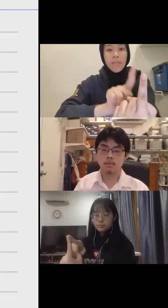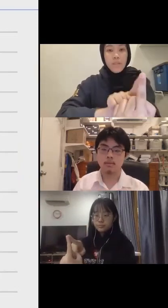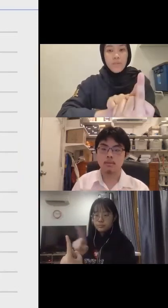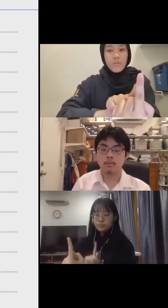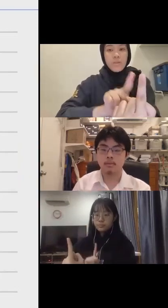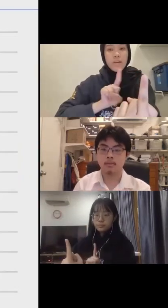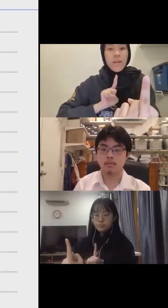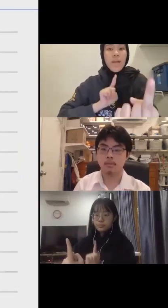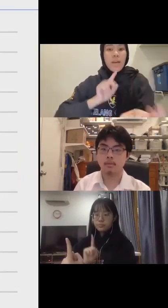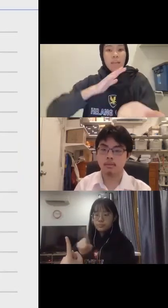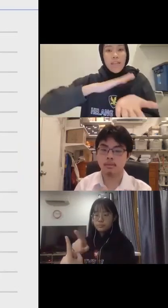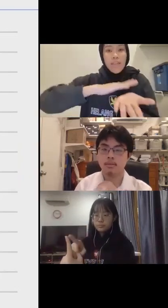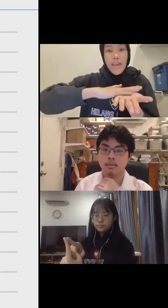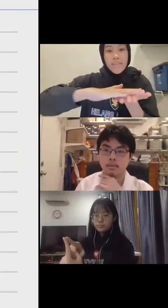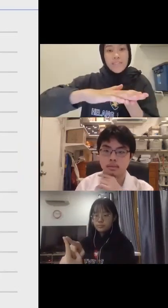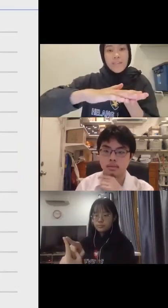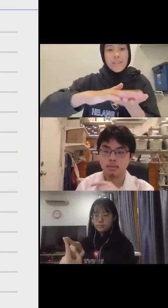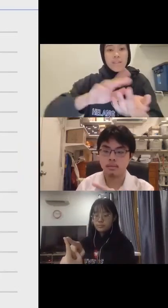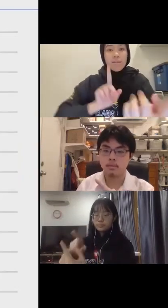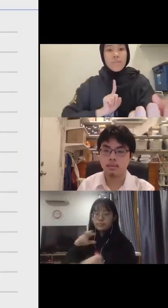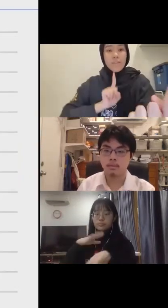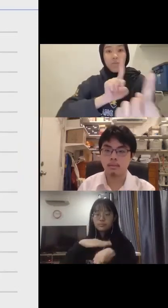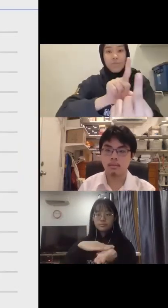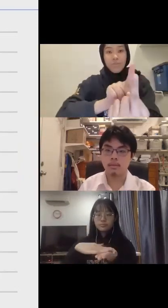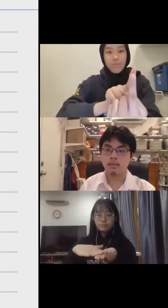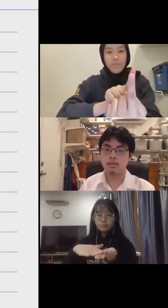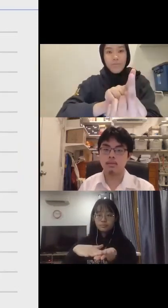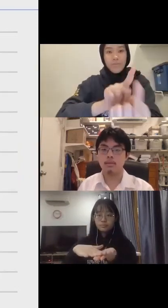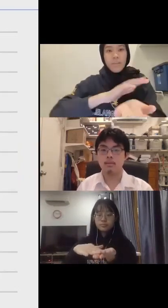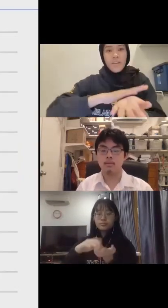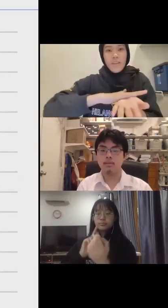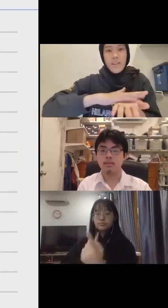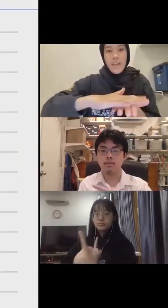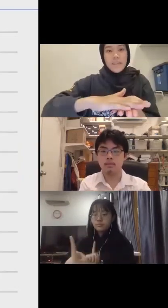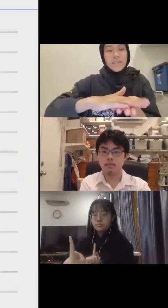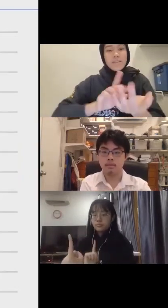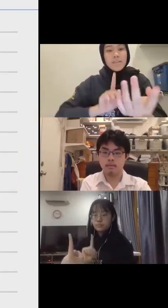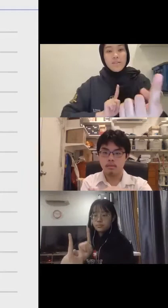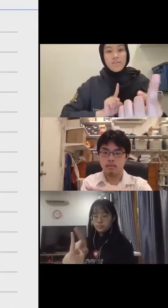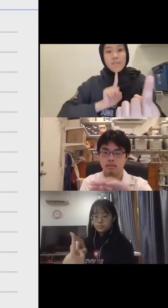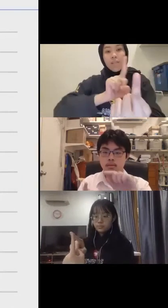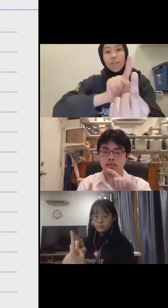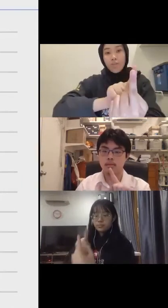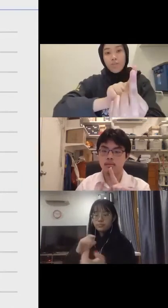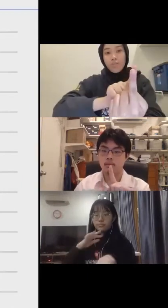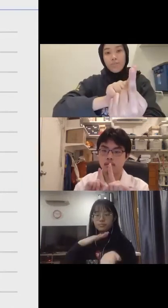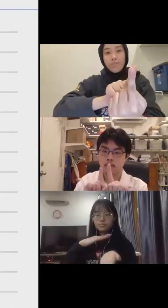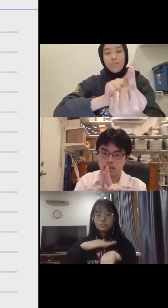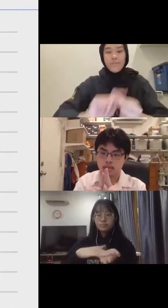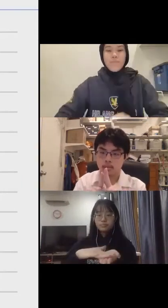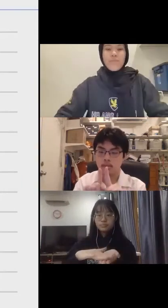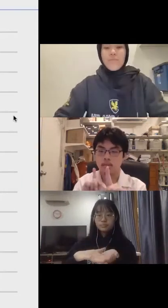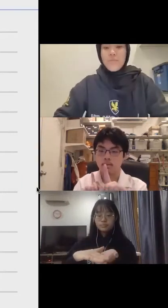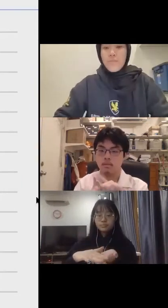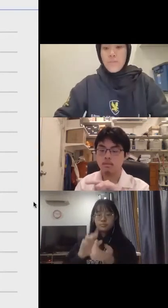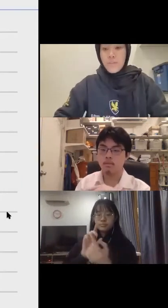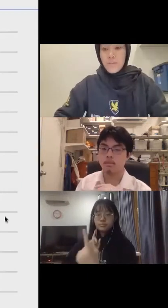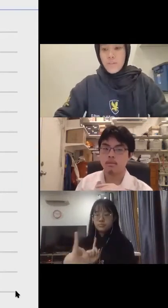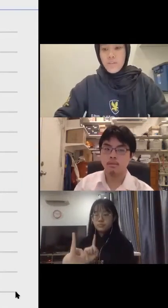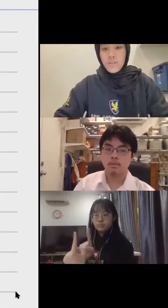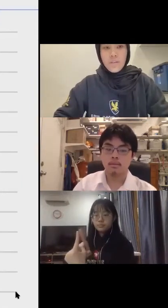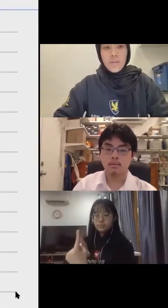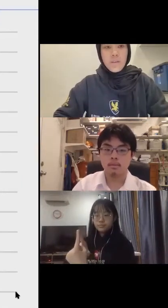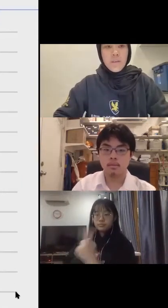So meet you. Nice to meet you. Nice to meet you.